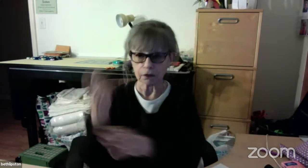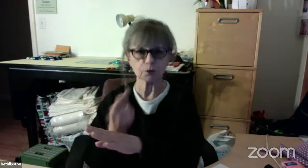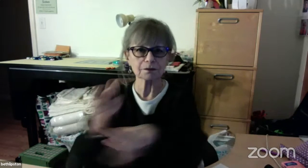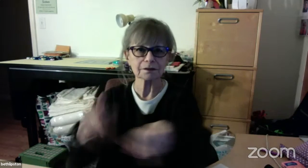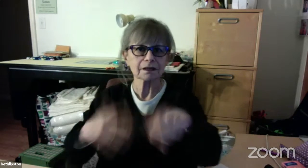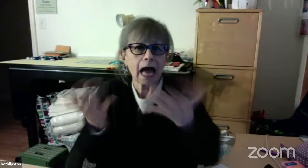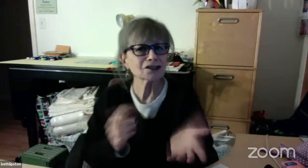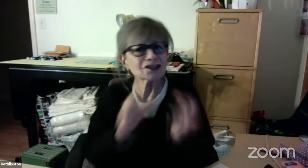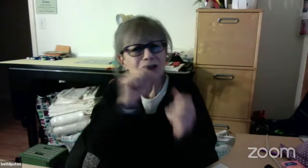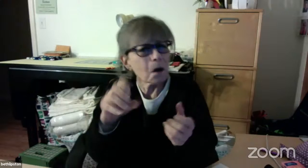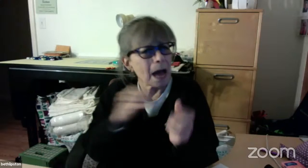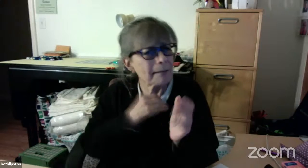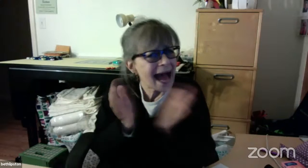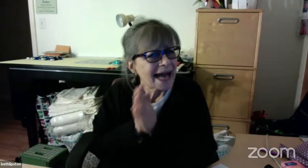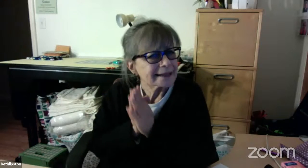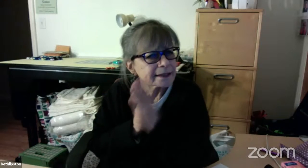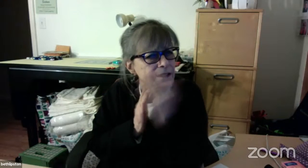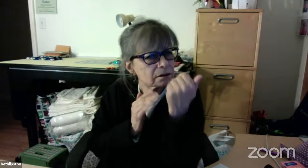mhm,